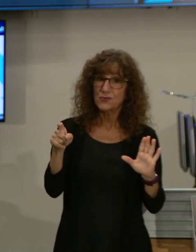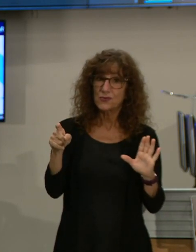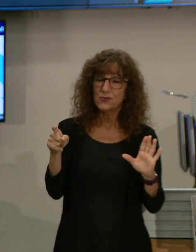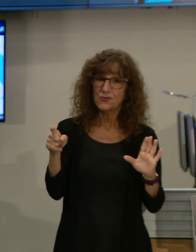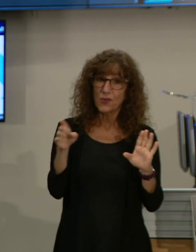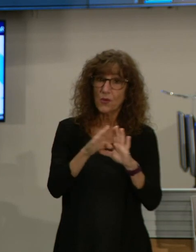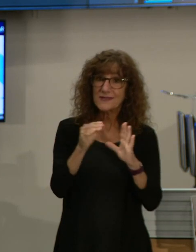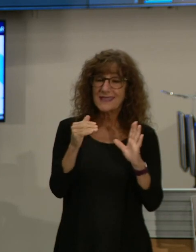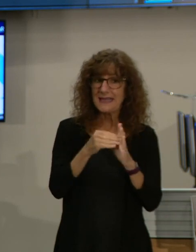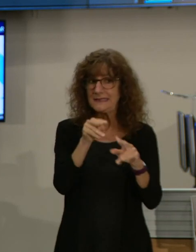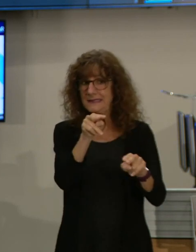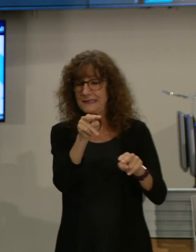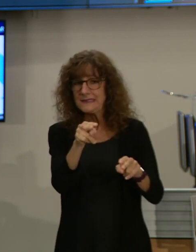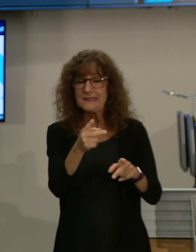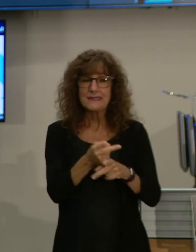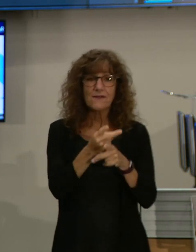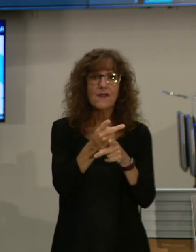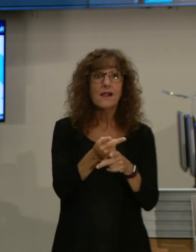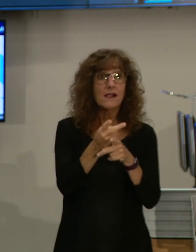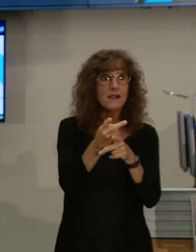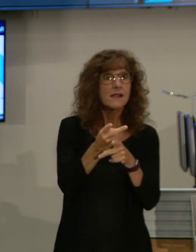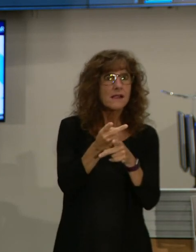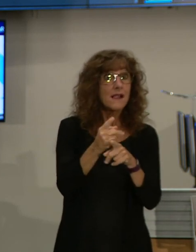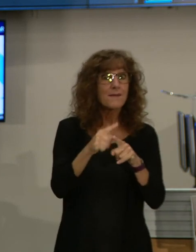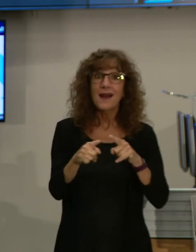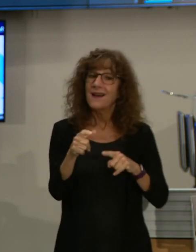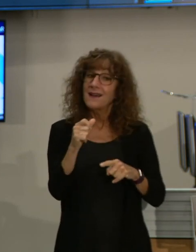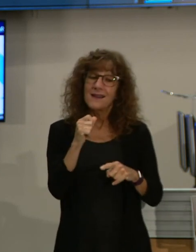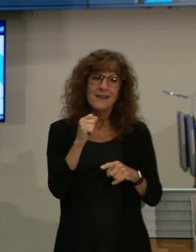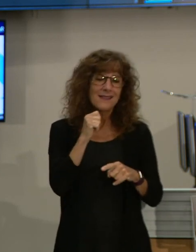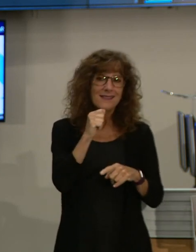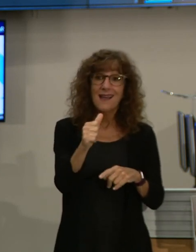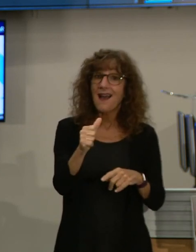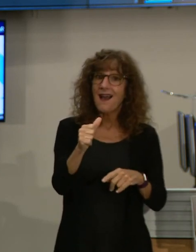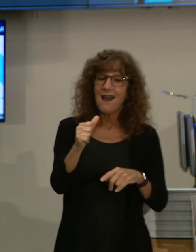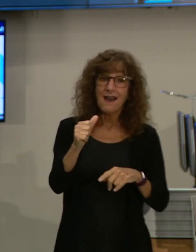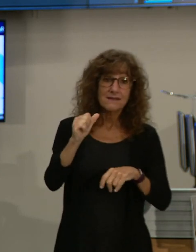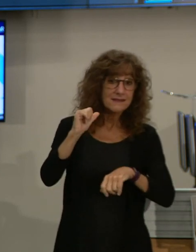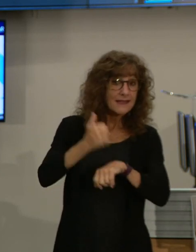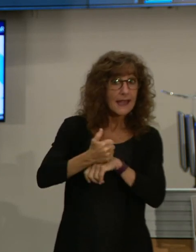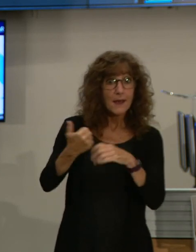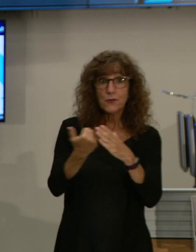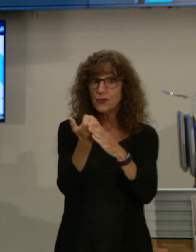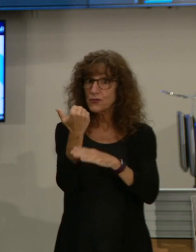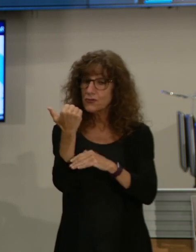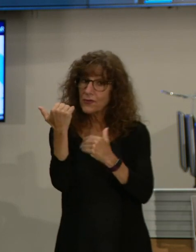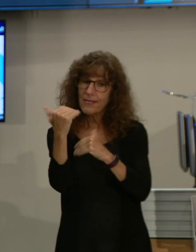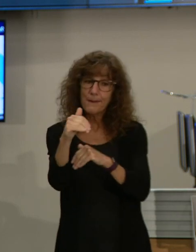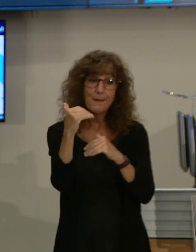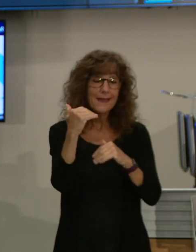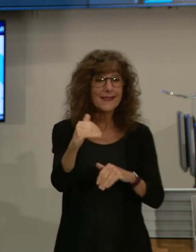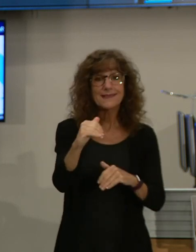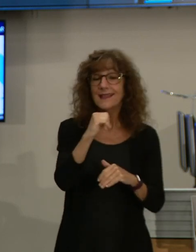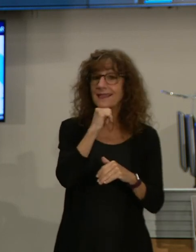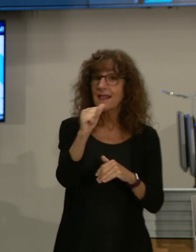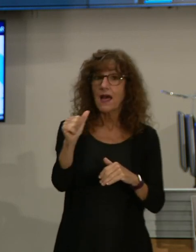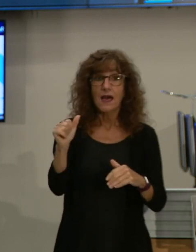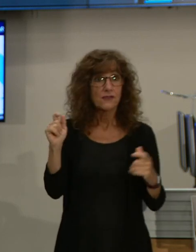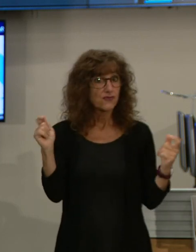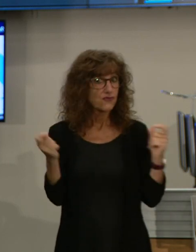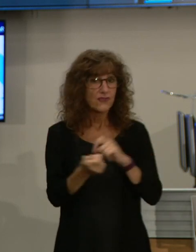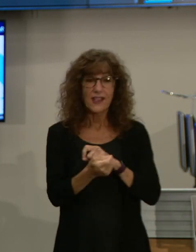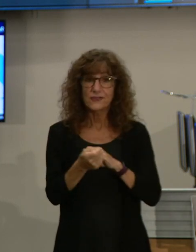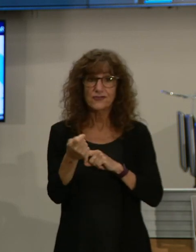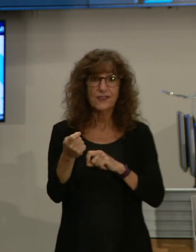We're watching and very vigilant, but we're not putting new restrictions in place. We're not rolling back the phases that